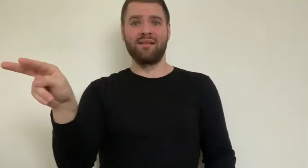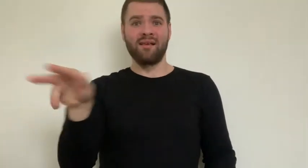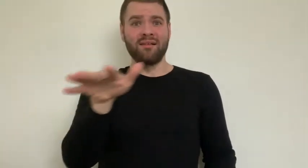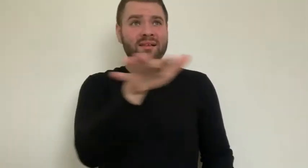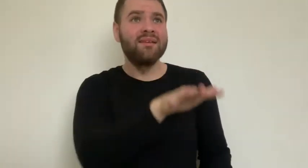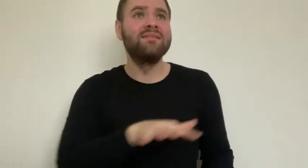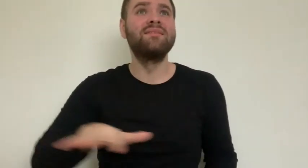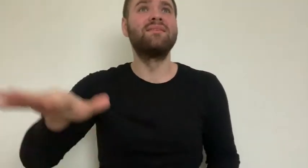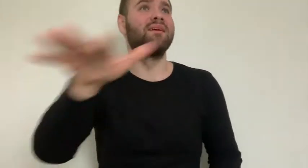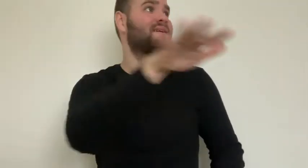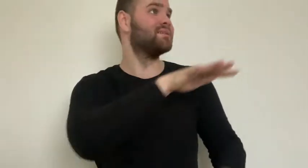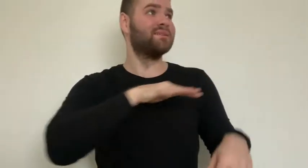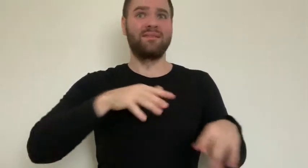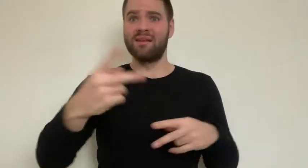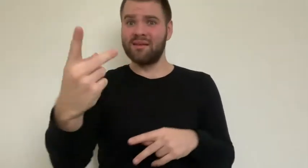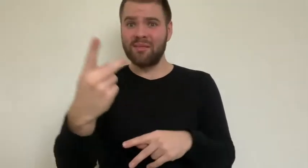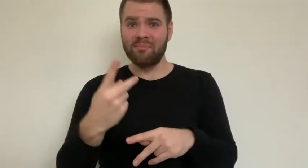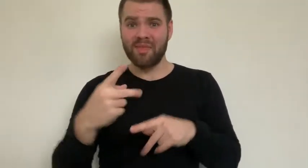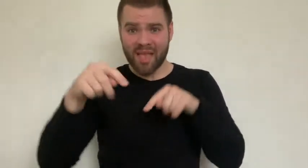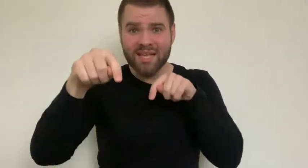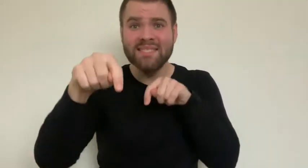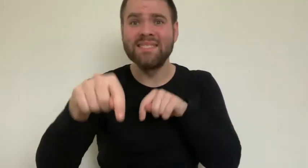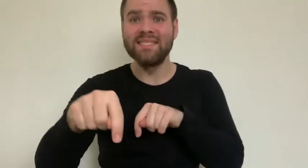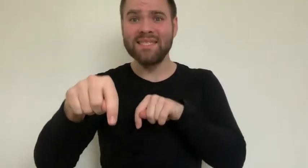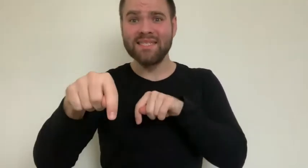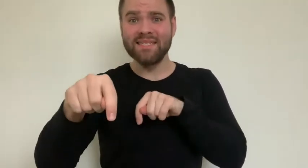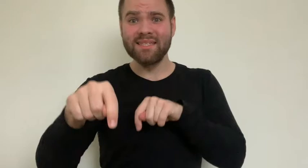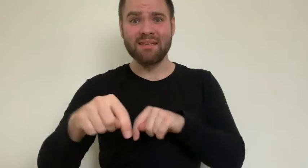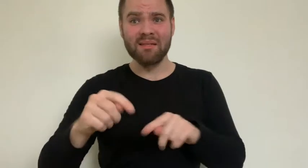all got here, nobody knows.